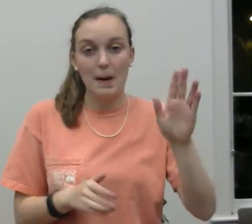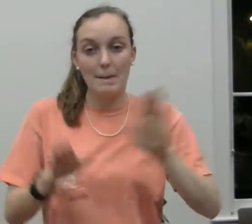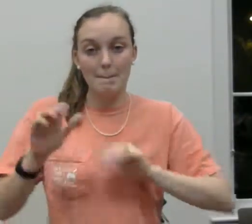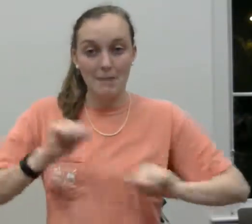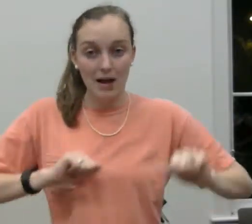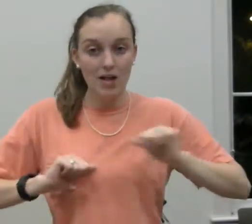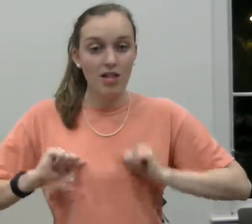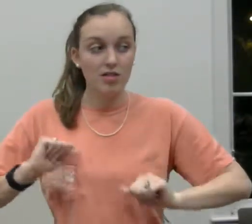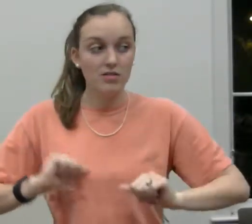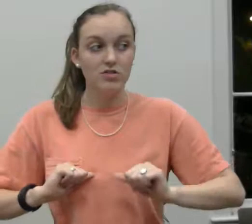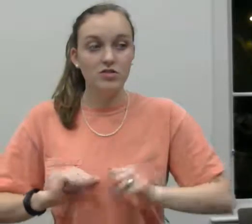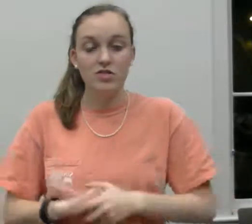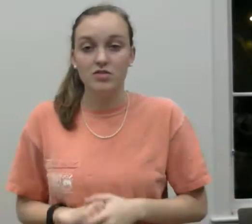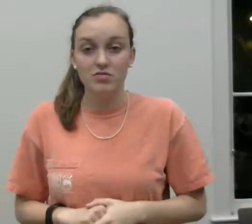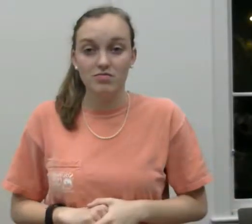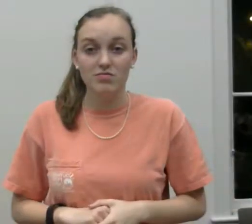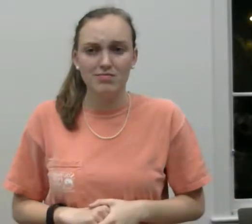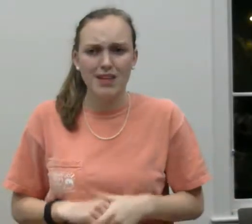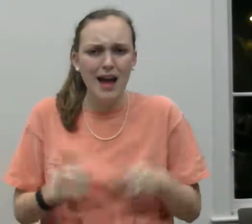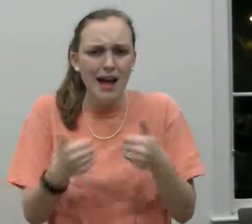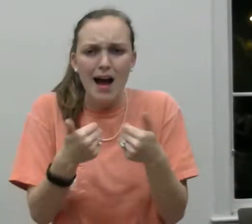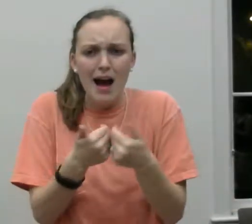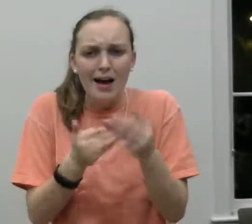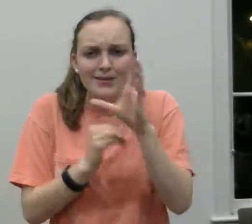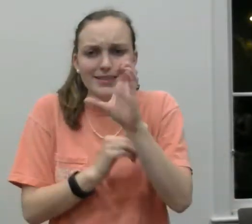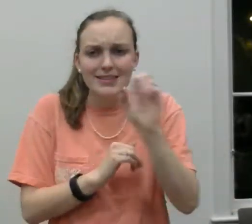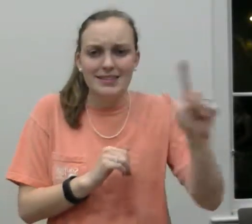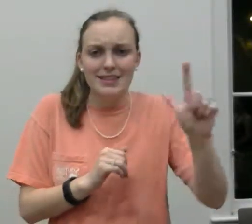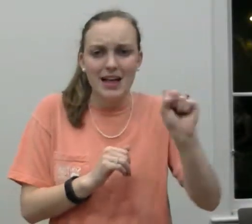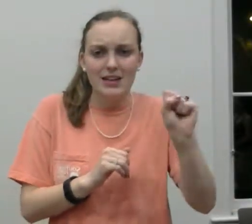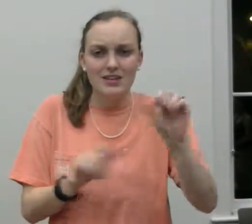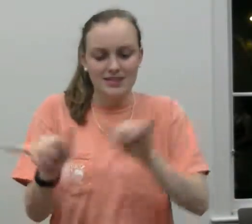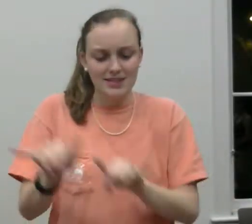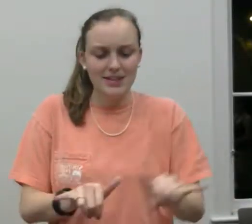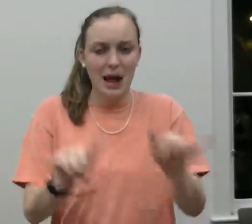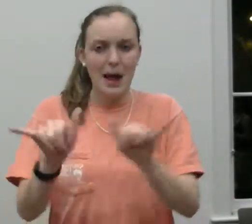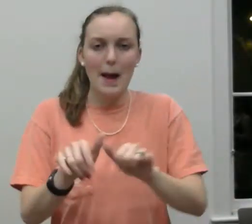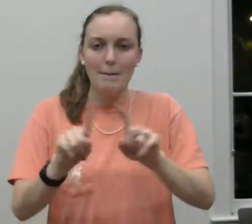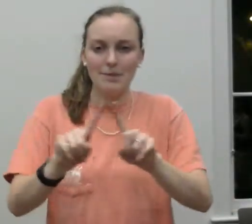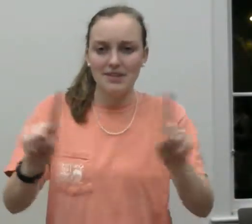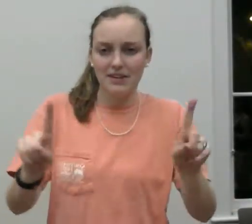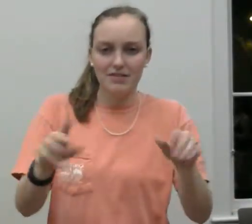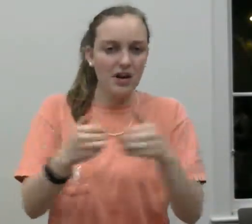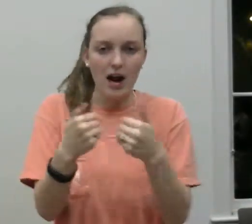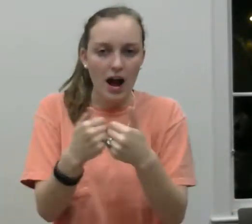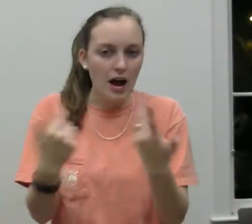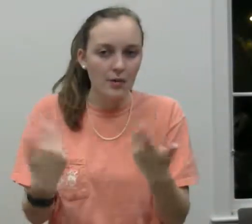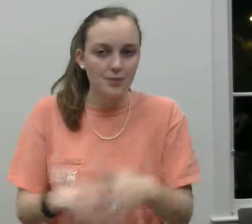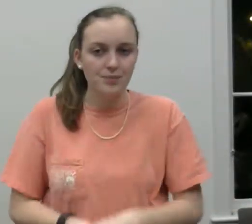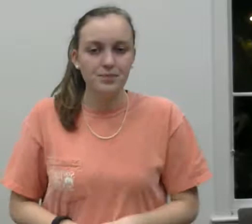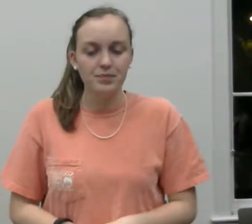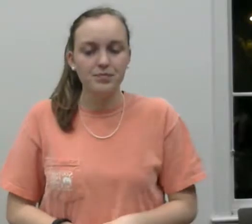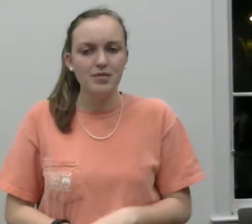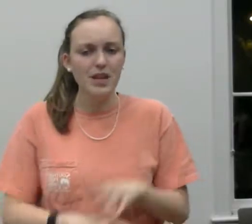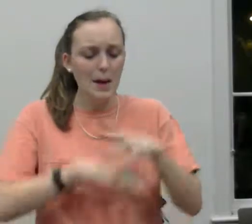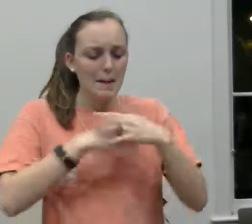about that. But how do those cells, how are they similar and different? Here I have an example of a frog-like type of cell, which we'll be looking at our microscope